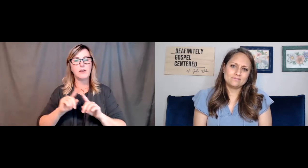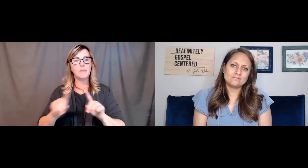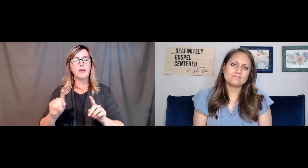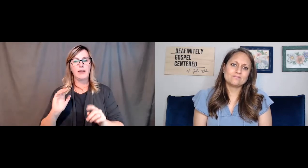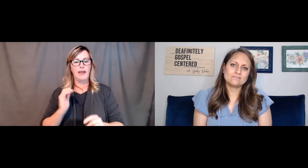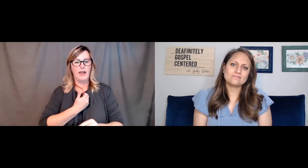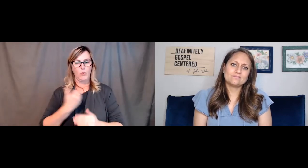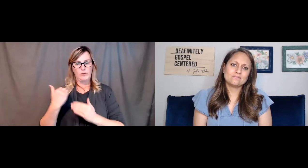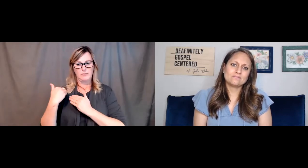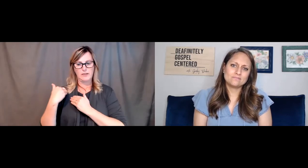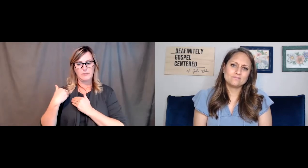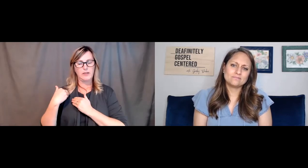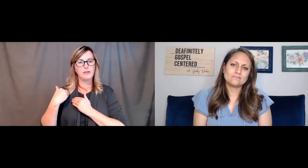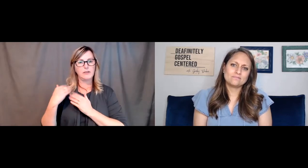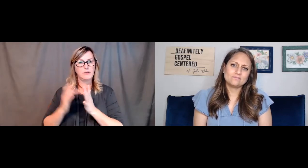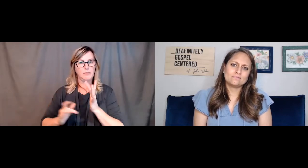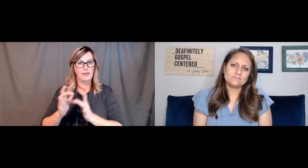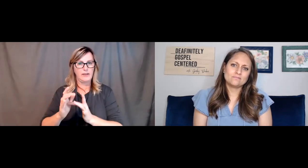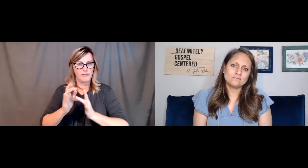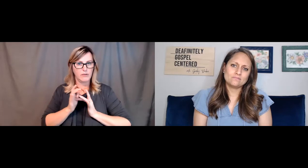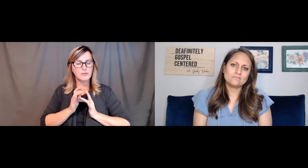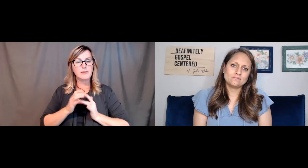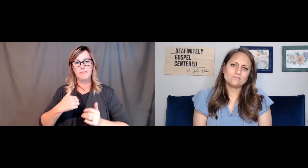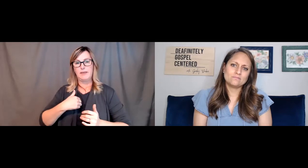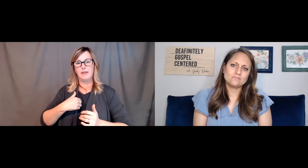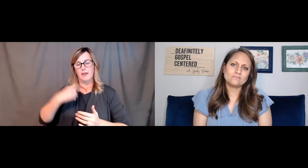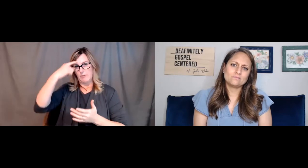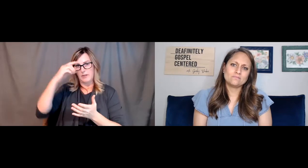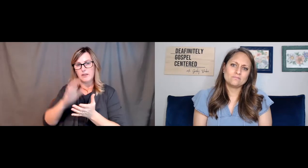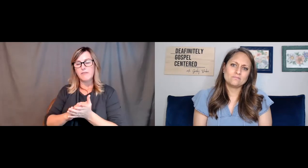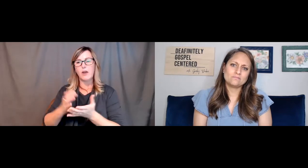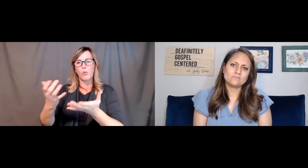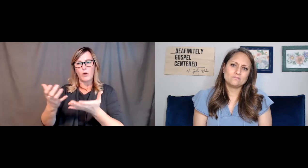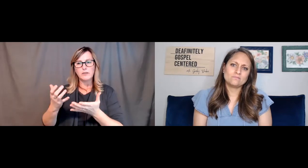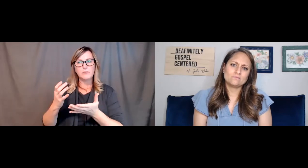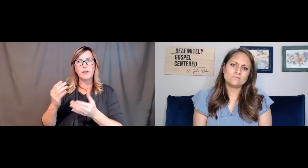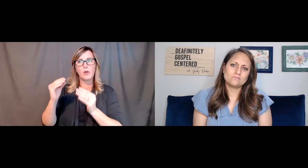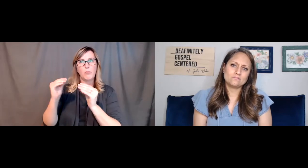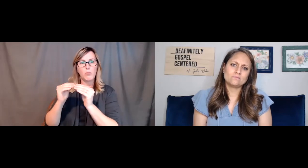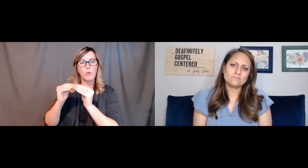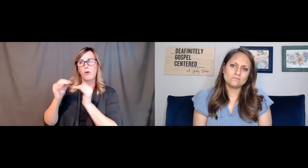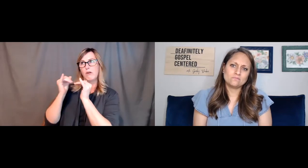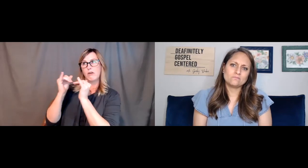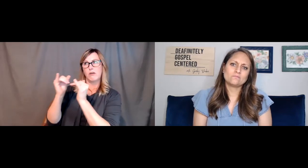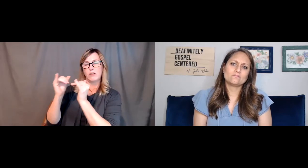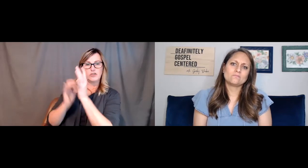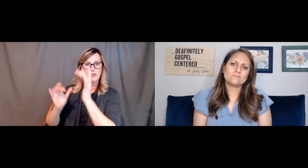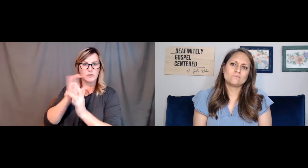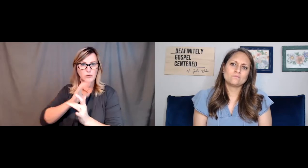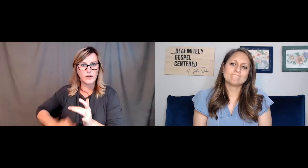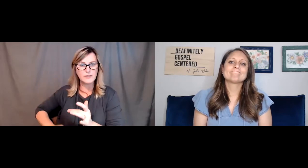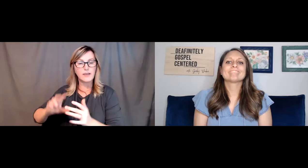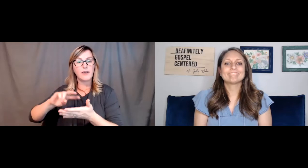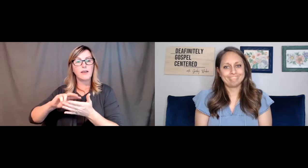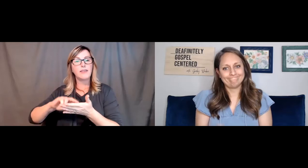Each of us have to figure out our way of doing that. But it's our responsibility as believers that we want